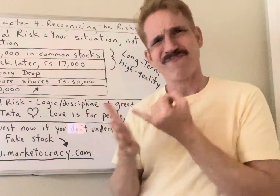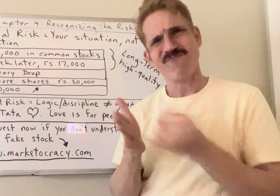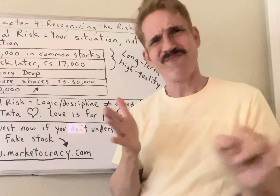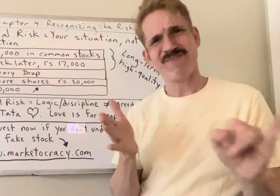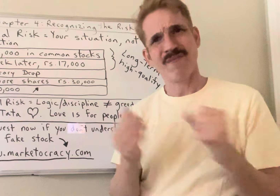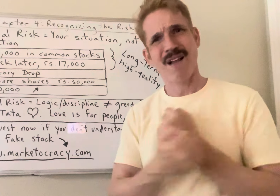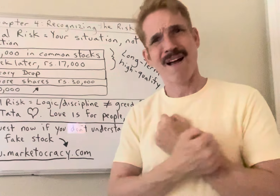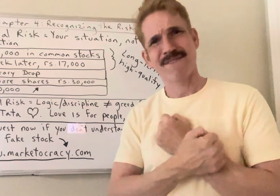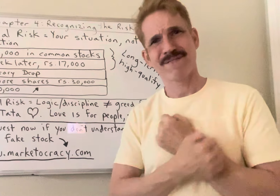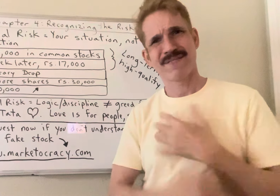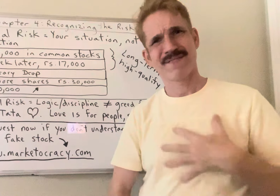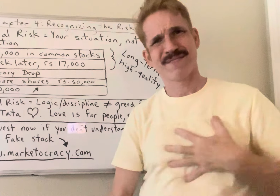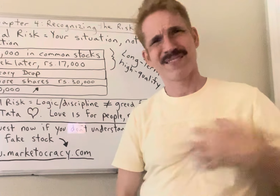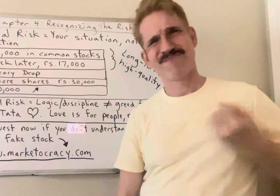600,000 dinar, that would be